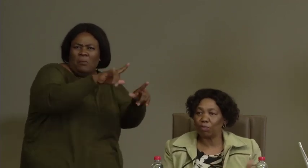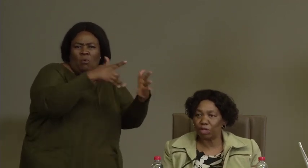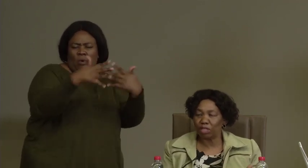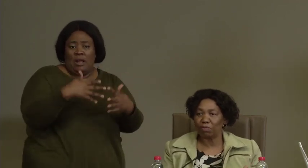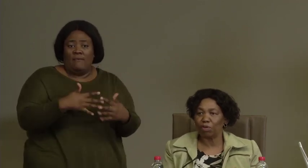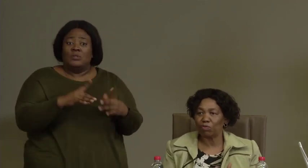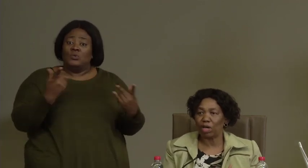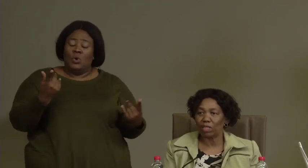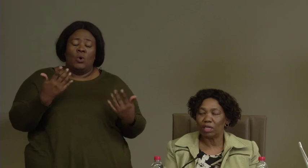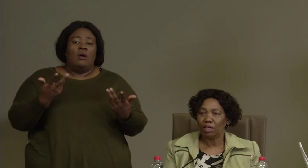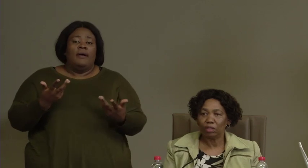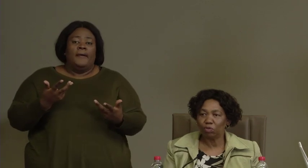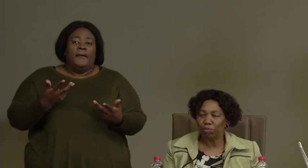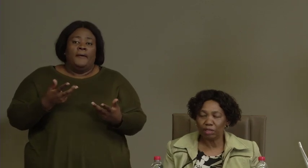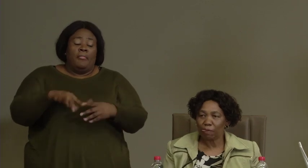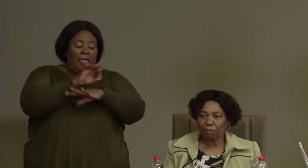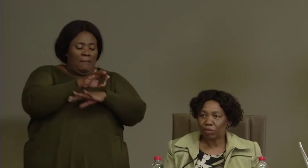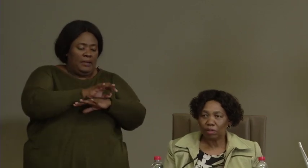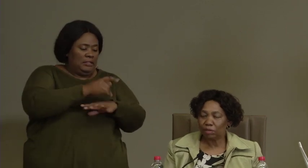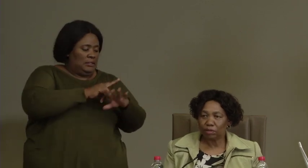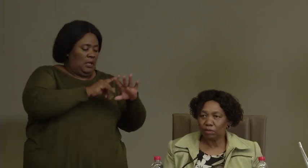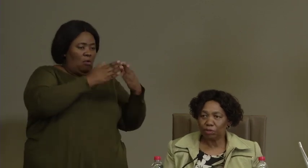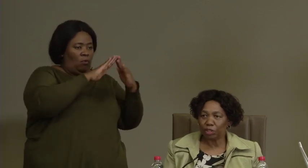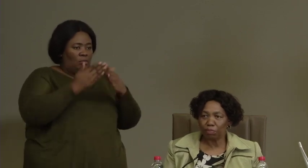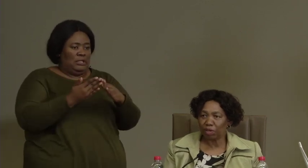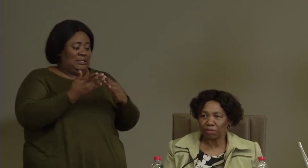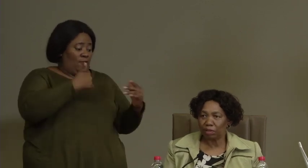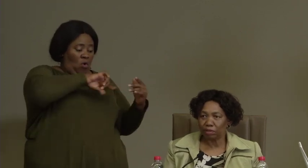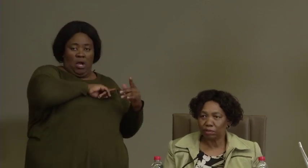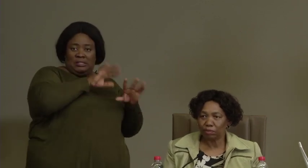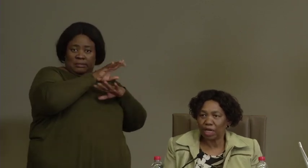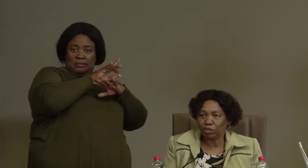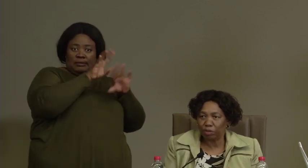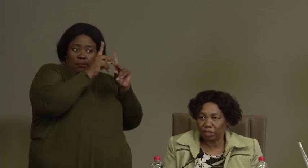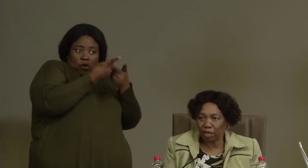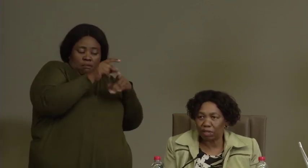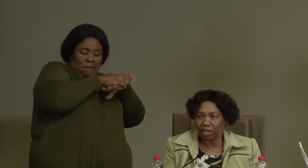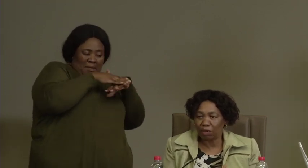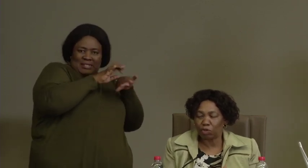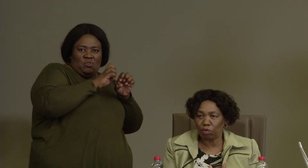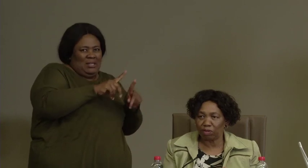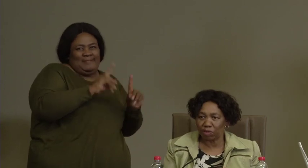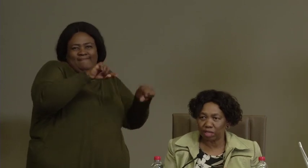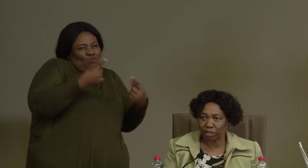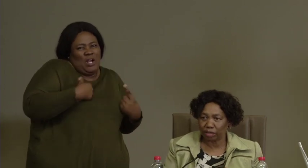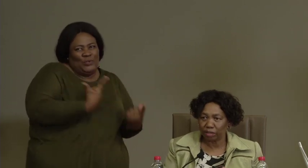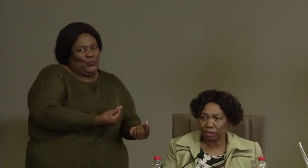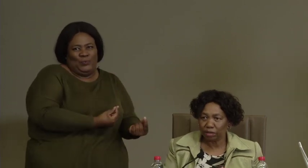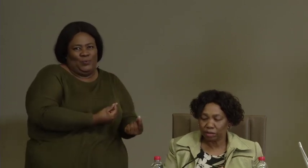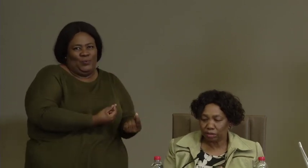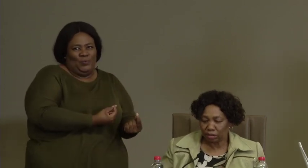in communities, because for us, it will be mission impossible. We can't do it outside our school